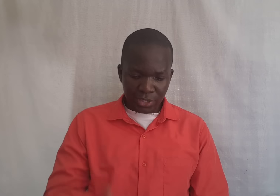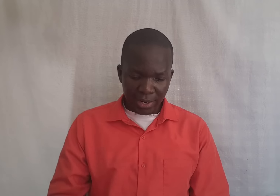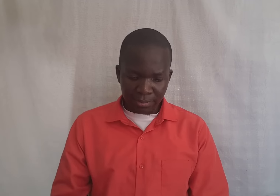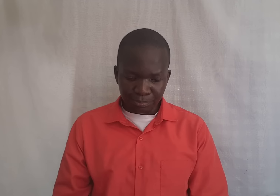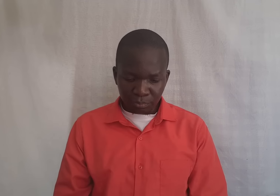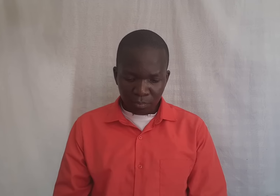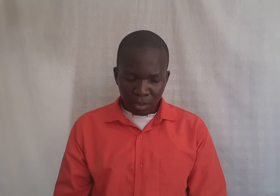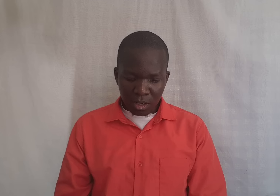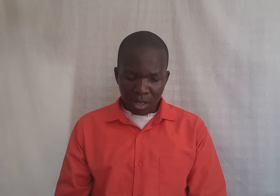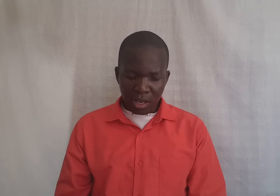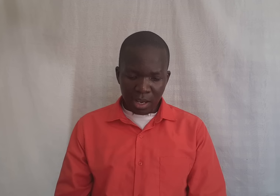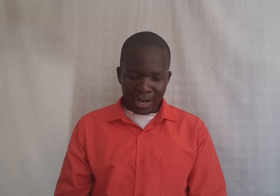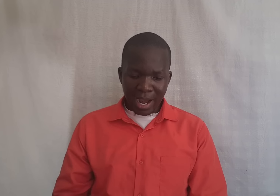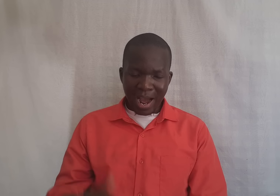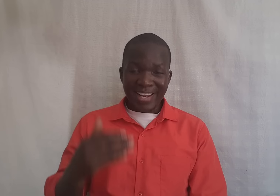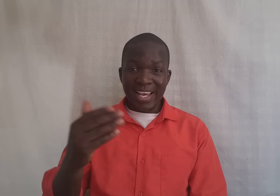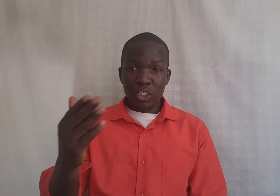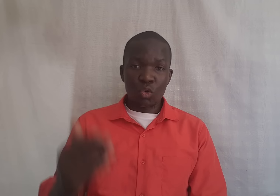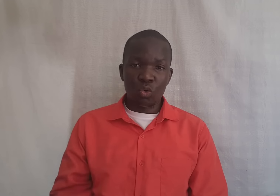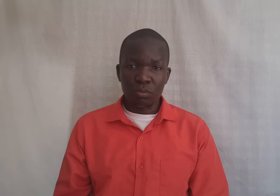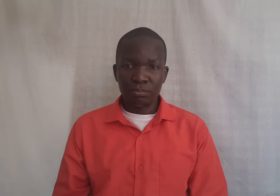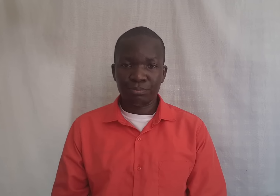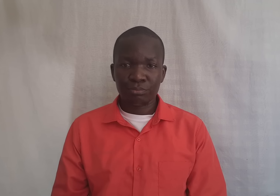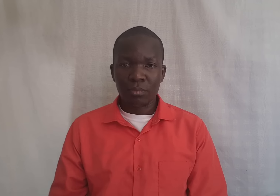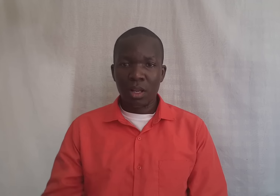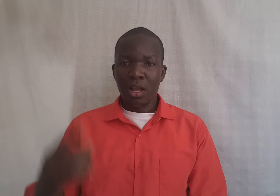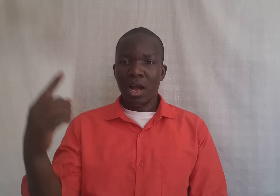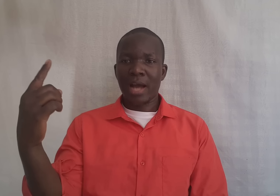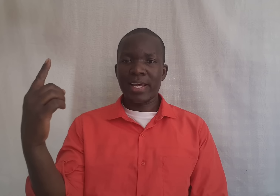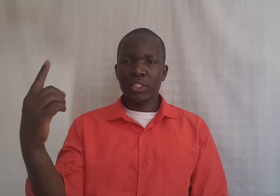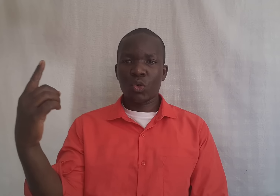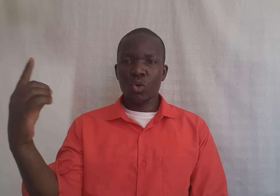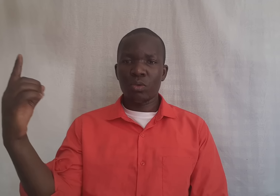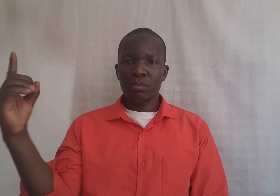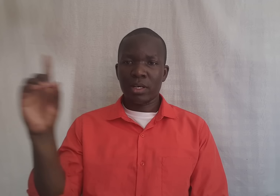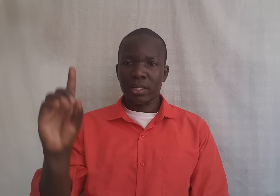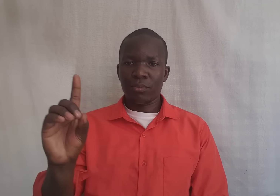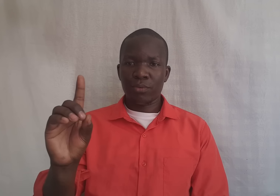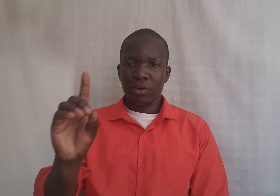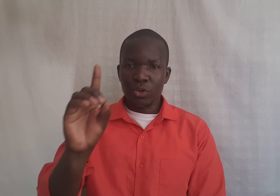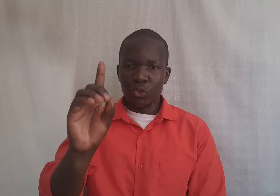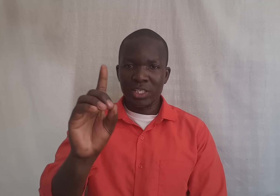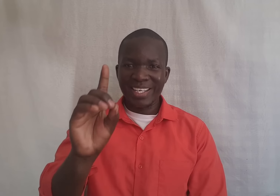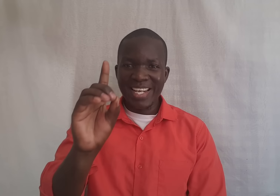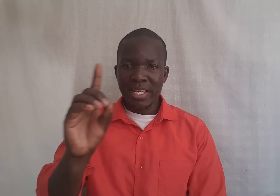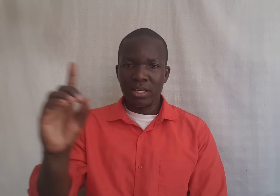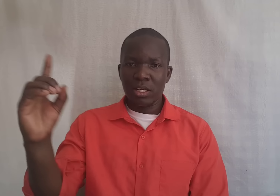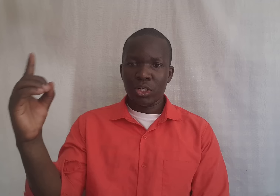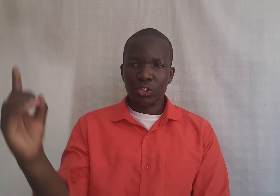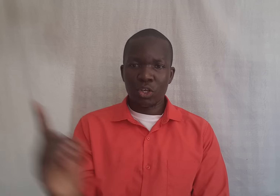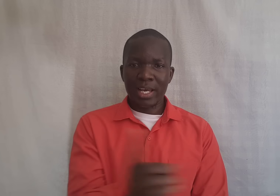sign. A day school. A day school using D. So like